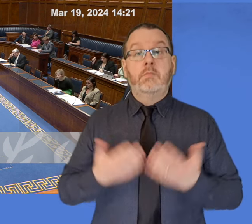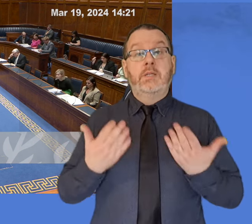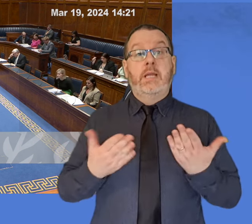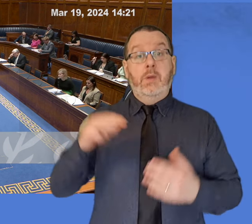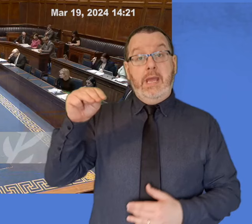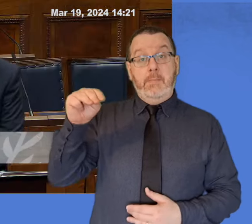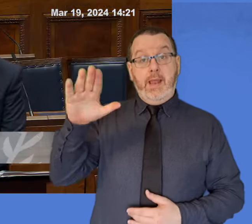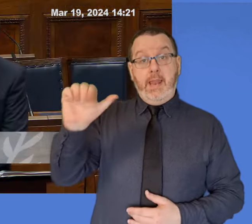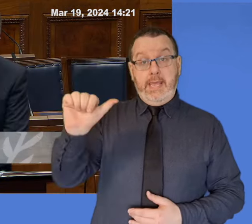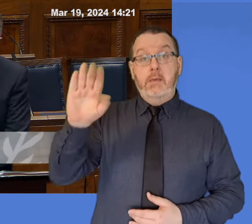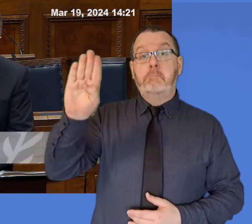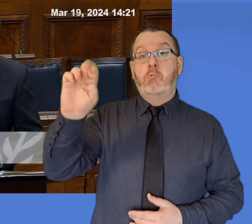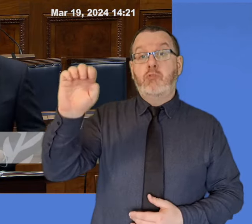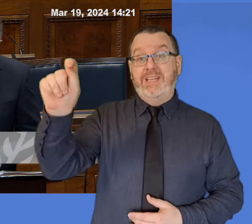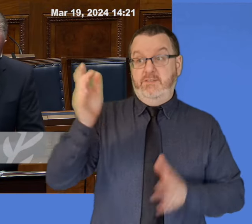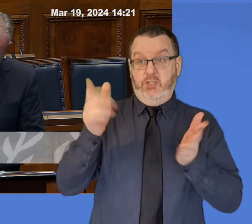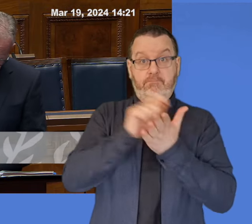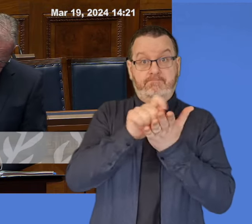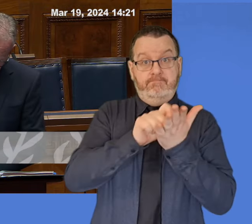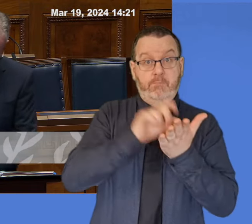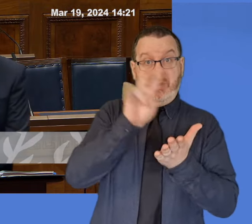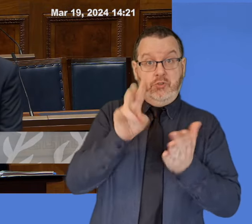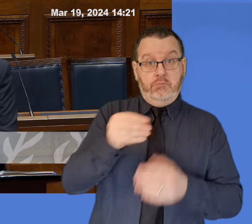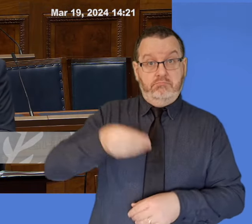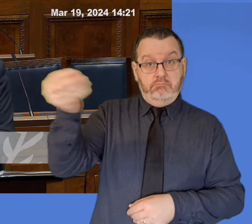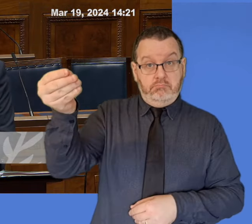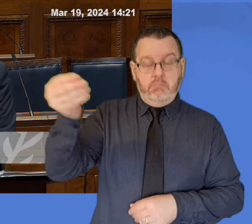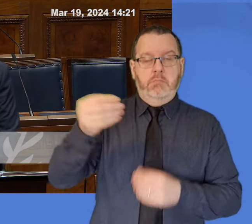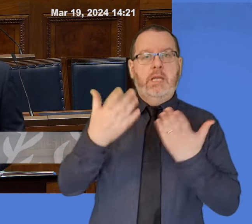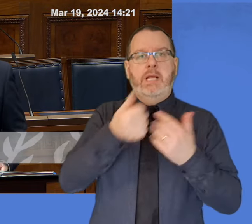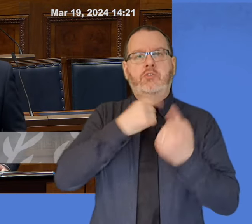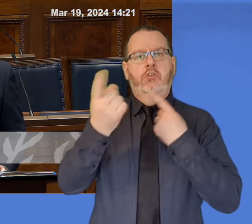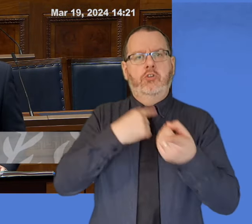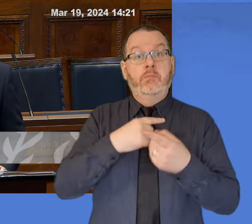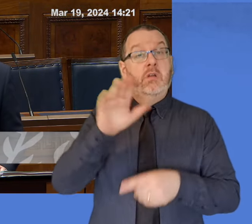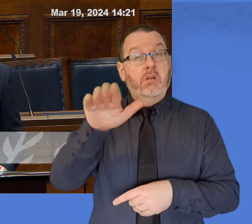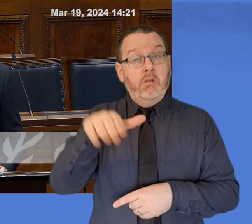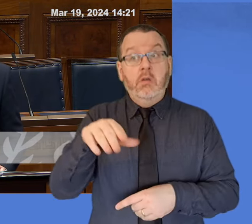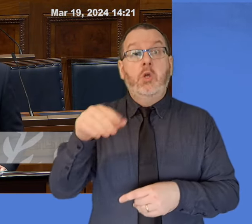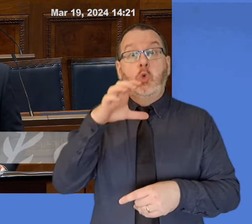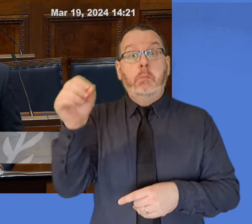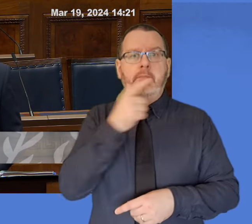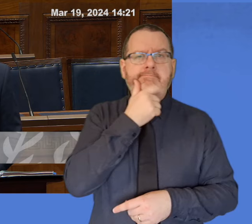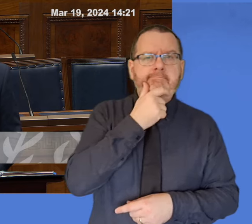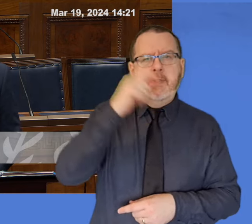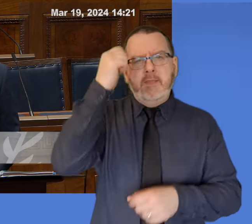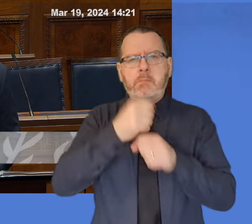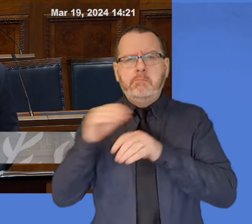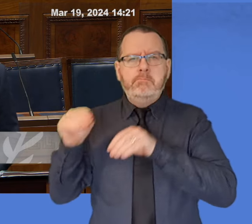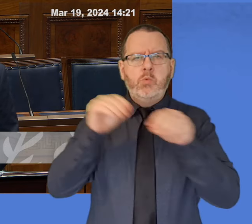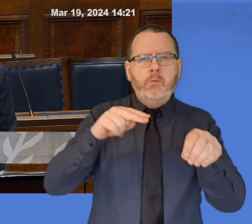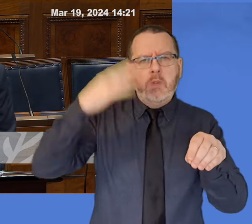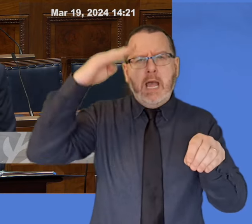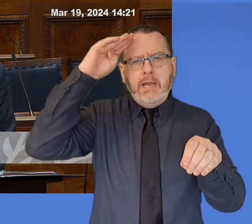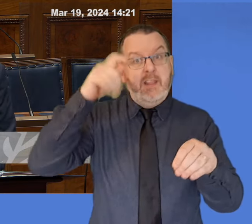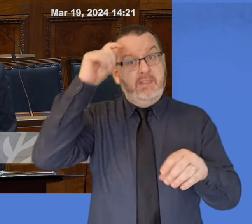Tax is one of several factors that companies consider when making investment decisions. However, the way in which Treasury proposed to deduct funding from the executive block grant at a